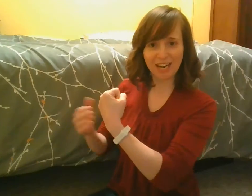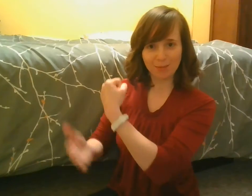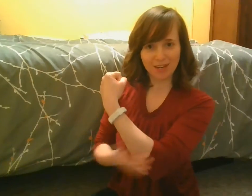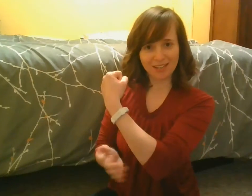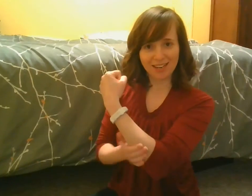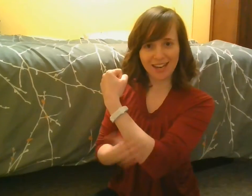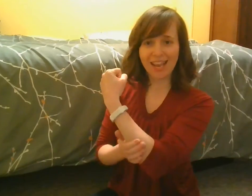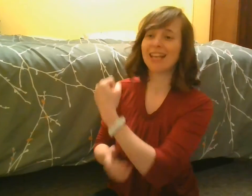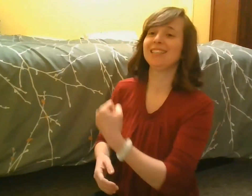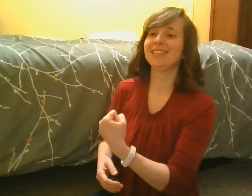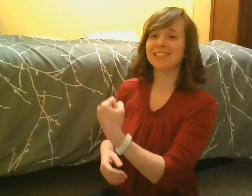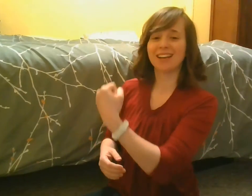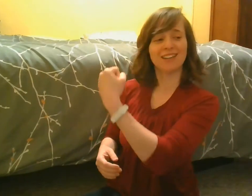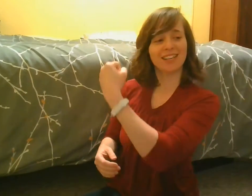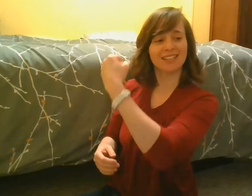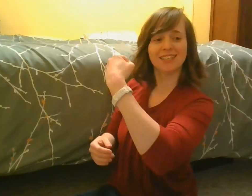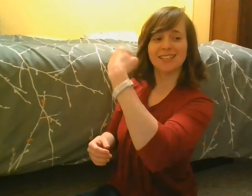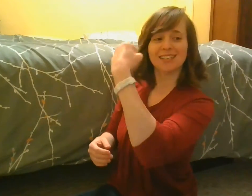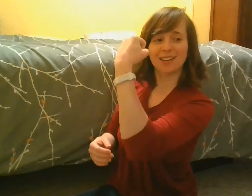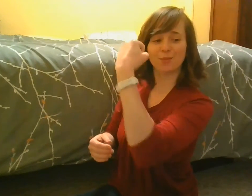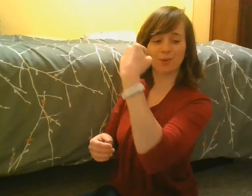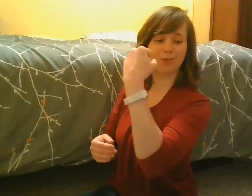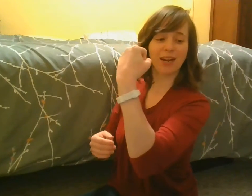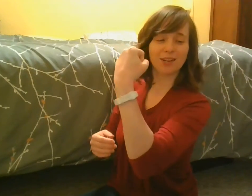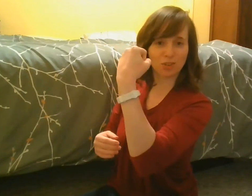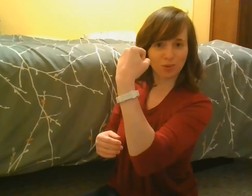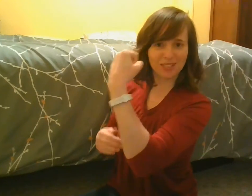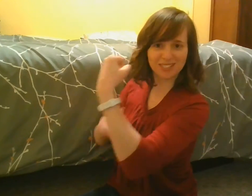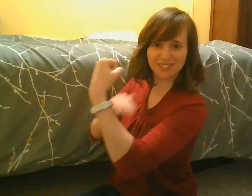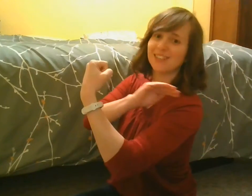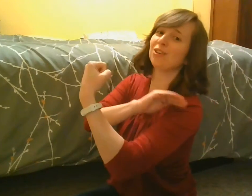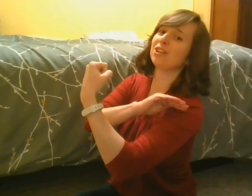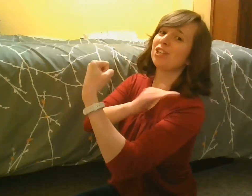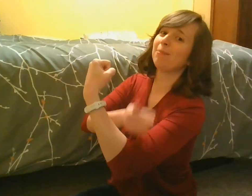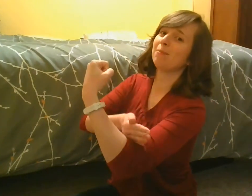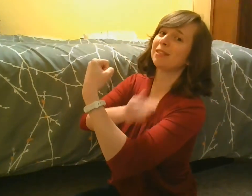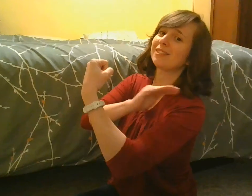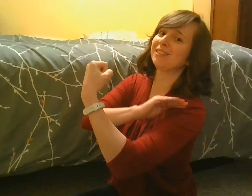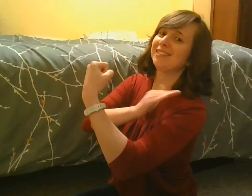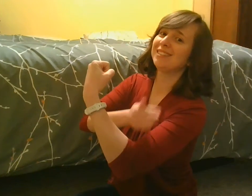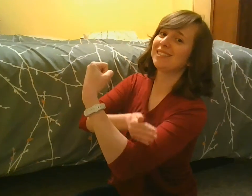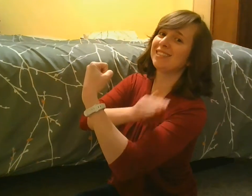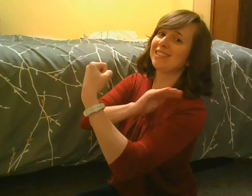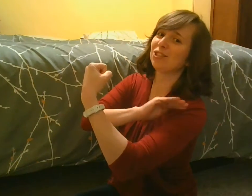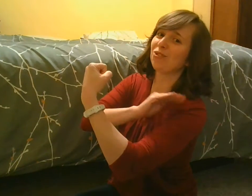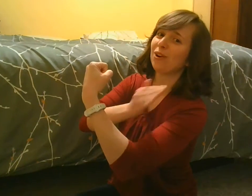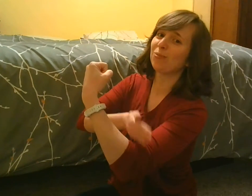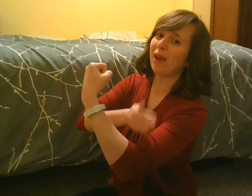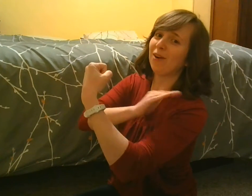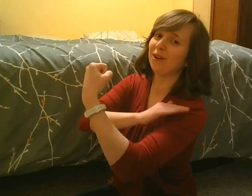non-dominant hand, you just kind of ready to show a muscle, you're going to shape the muscle. So this is strong or power.